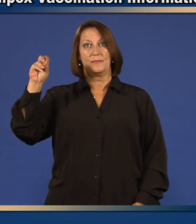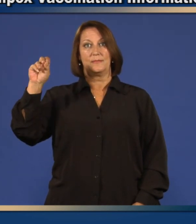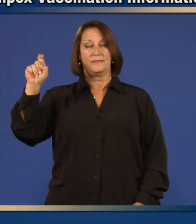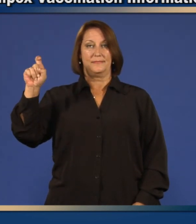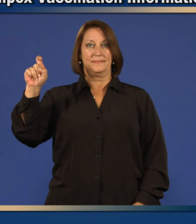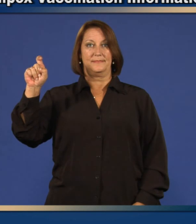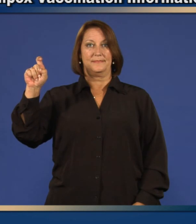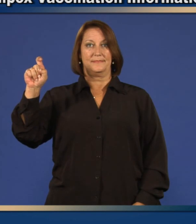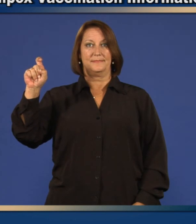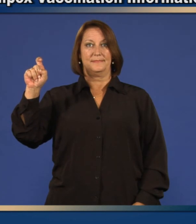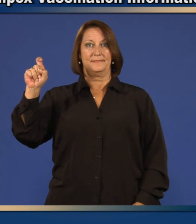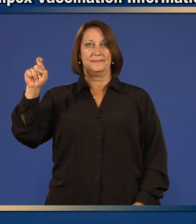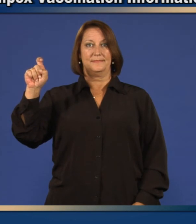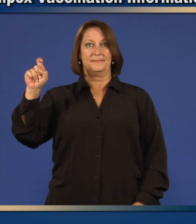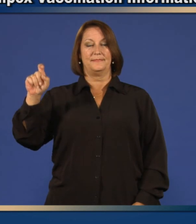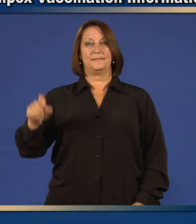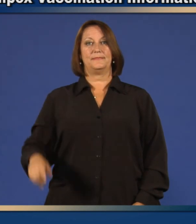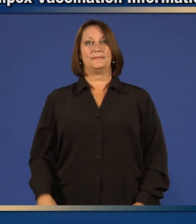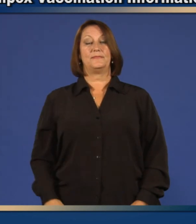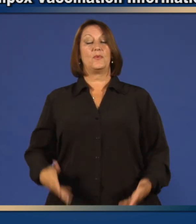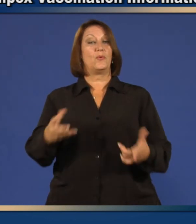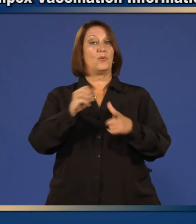www.cdc.gov/smallpox